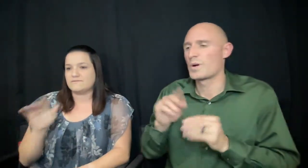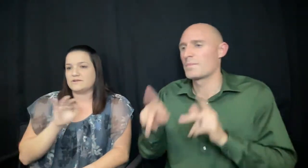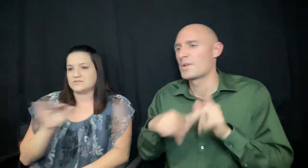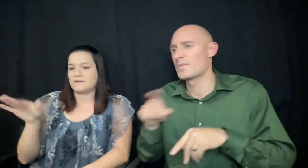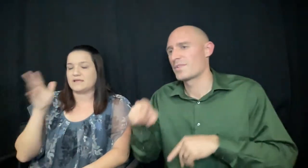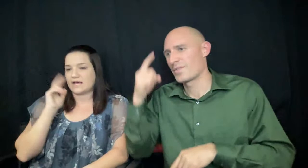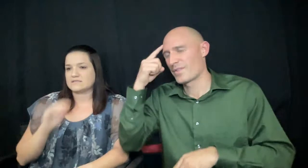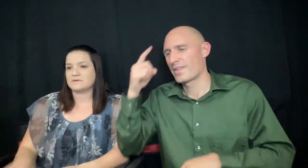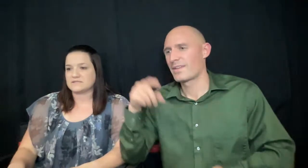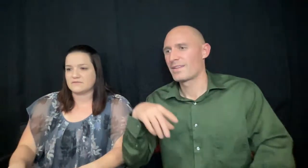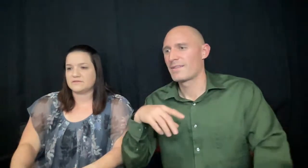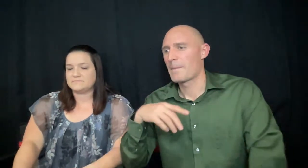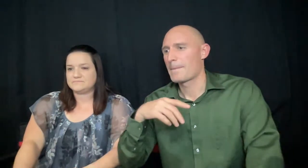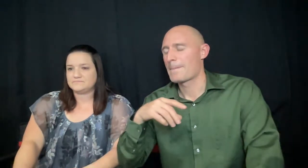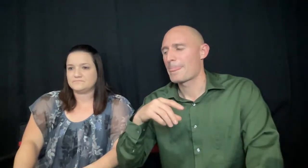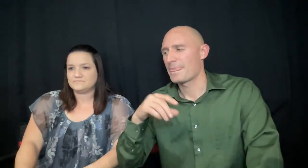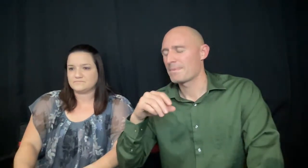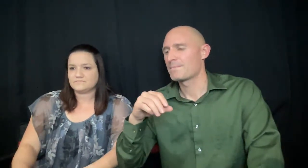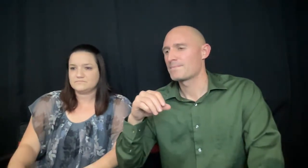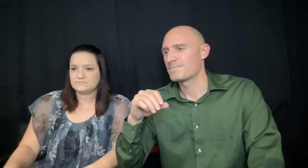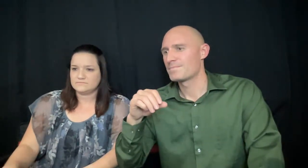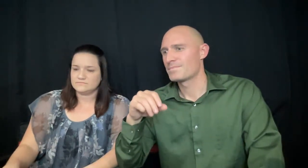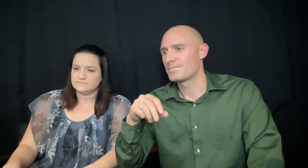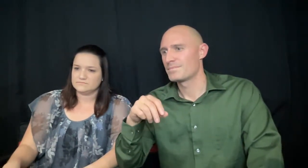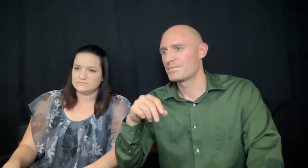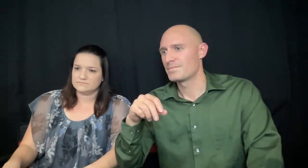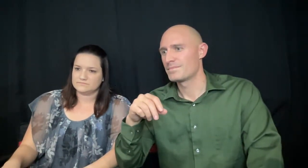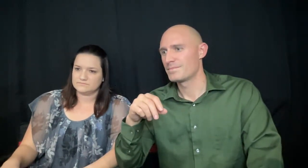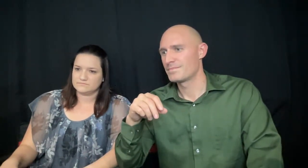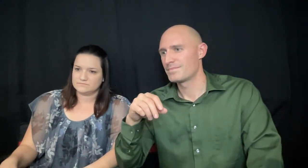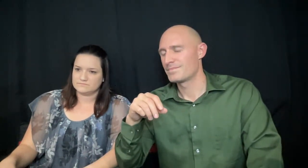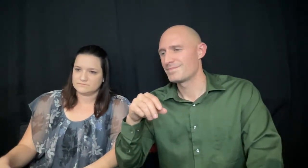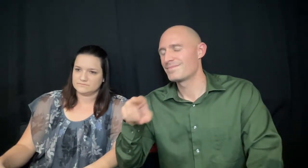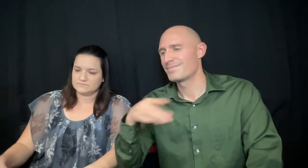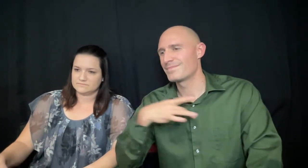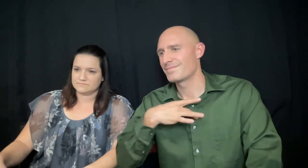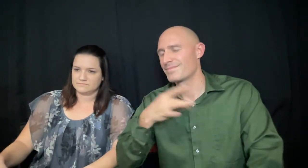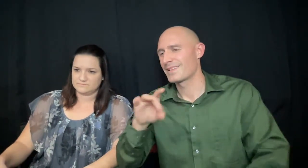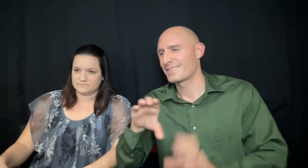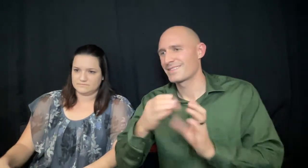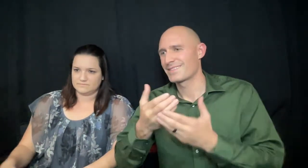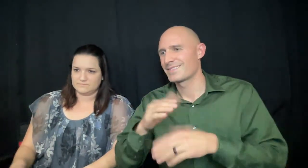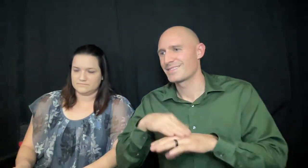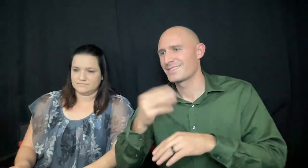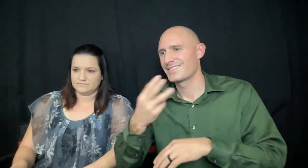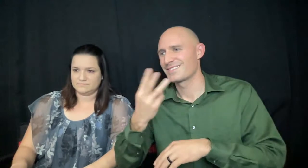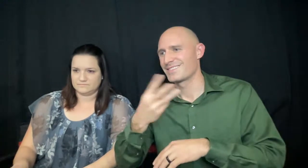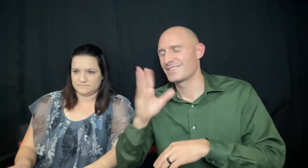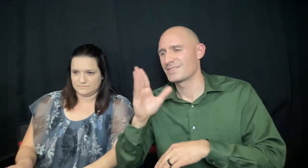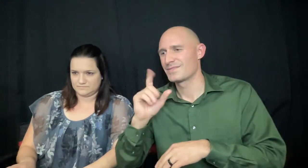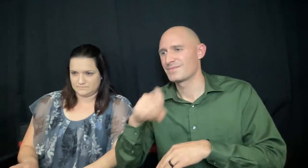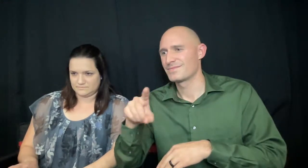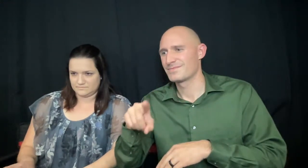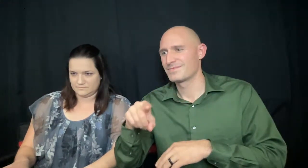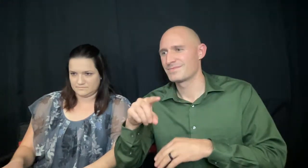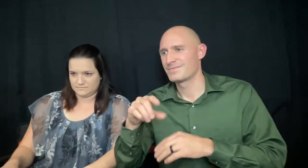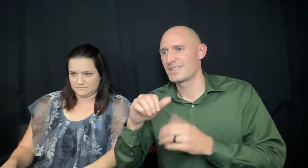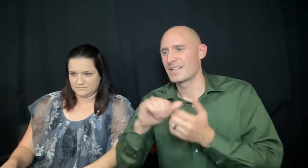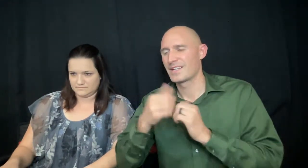finger spelling aspect of it. And I love the class that we do on Wednesdays. Let me ask y'all this question. How do you know when to go from beginner to